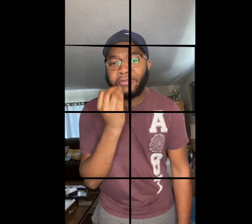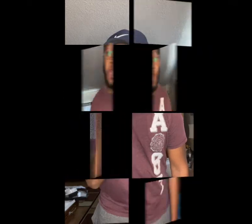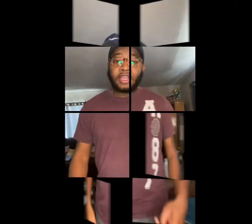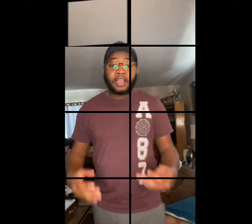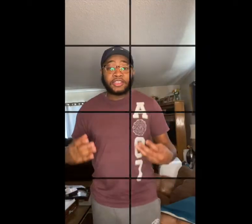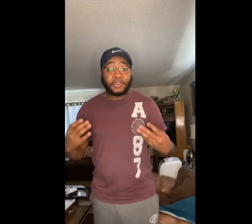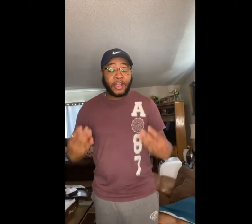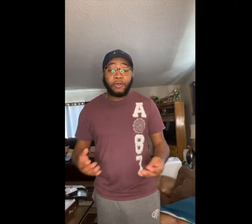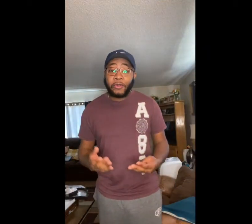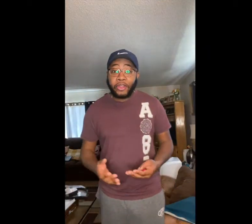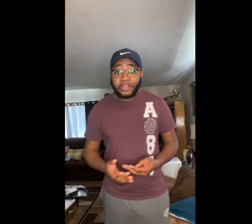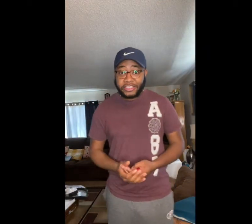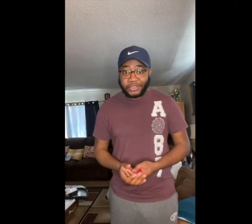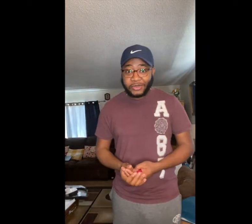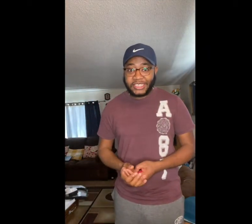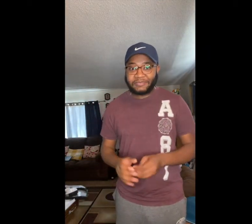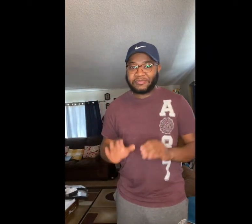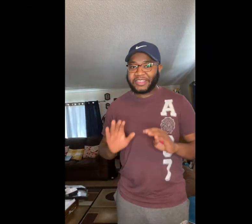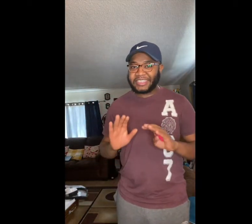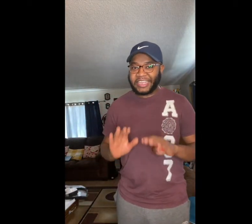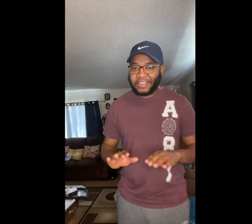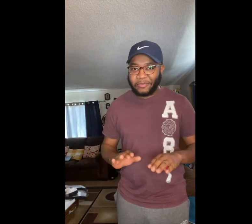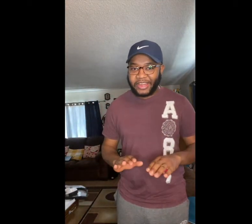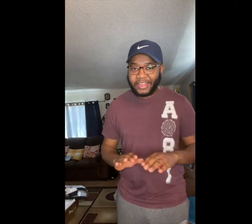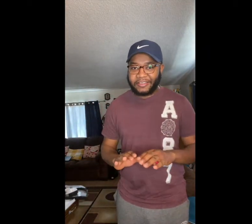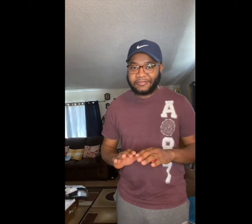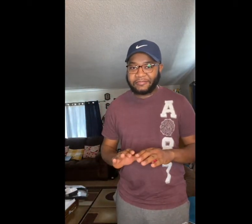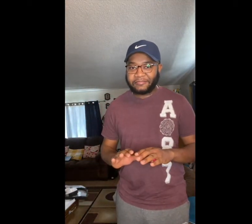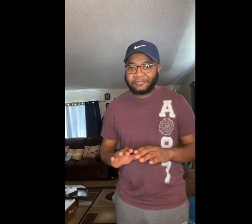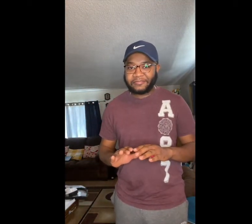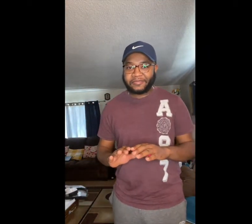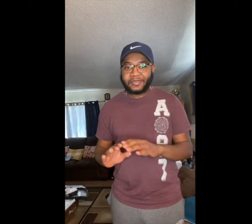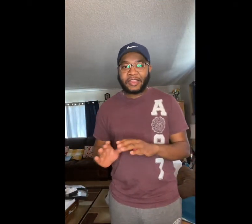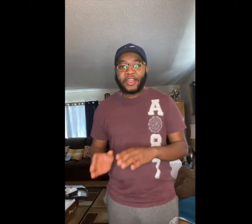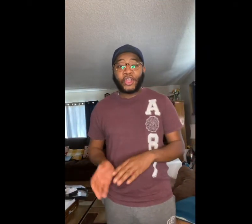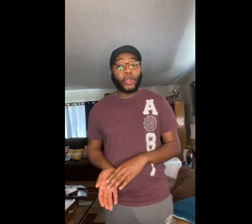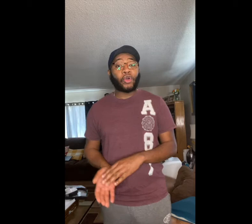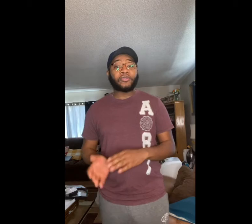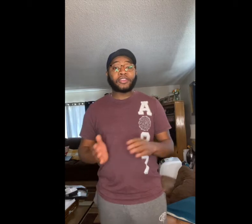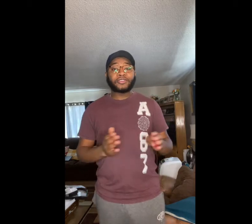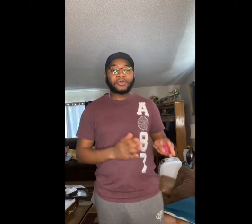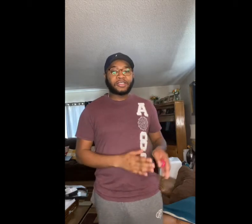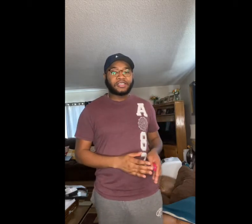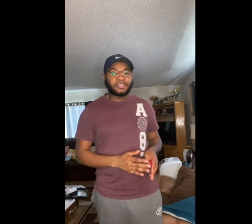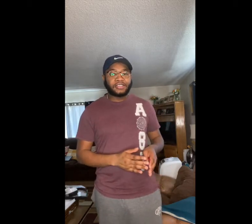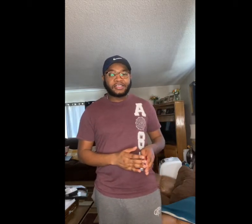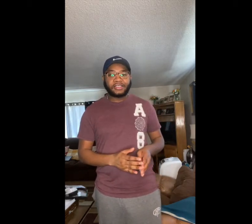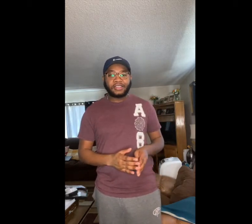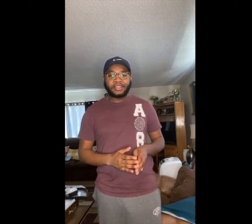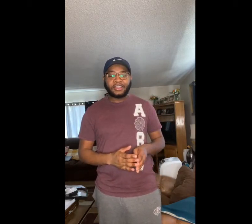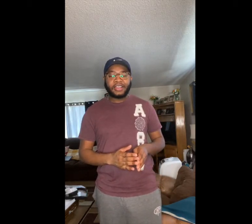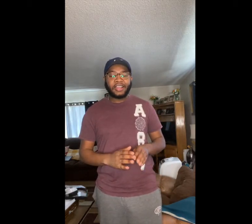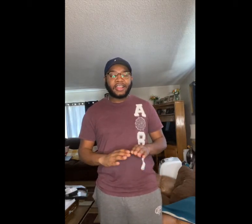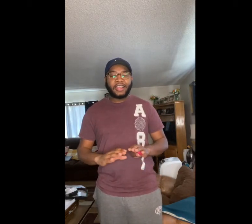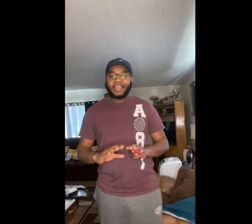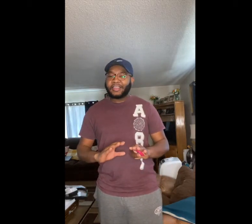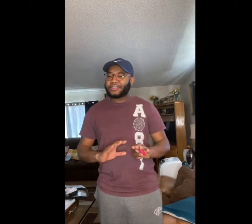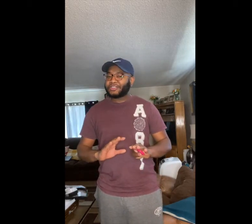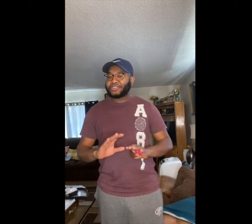food. So now what we're going to do is take a minute, go over those words to